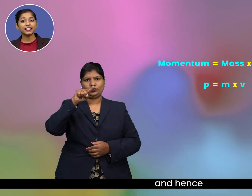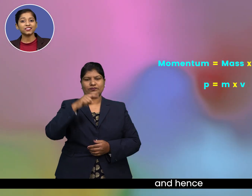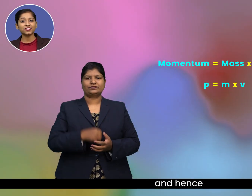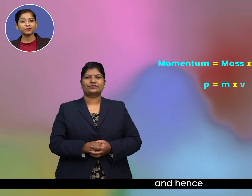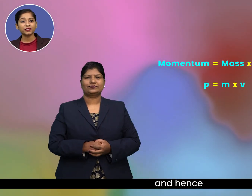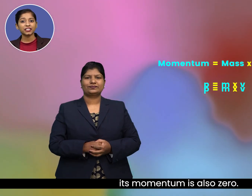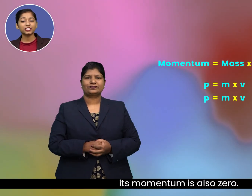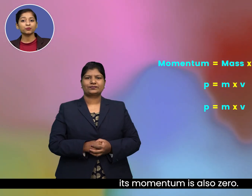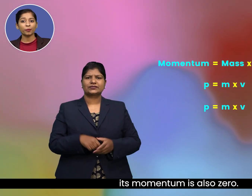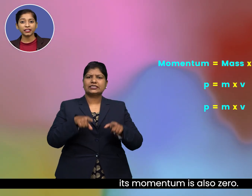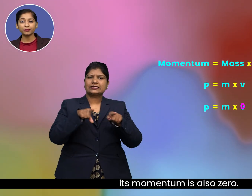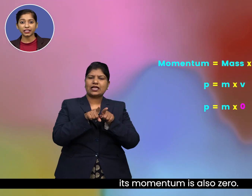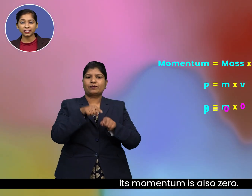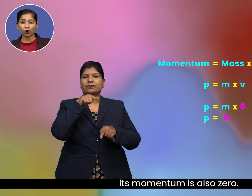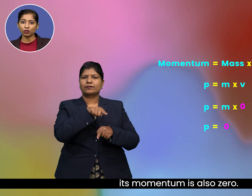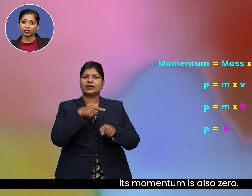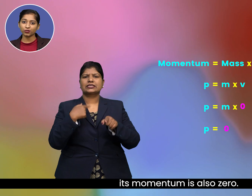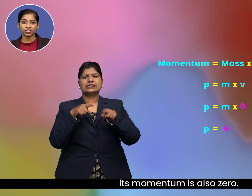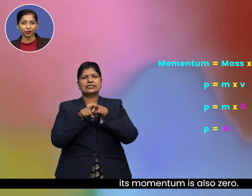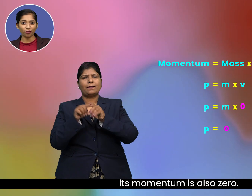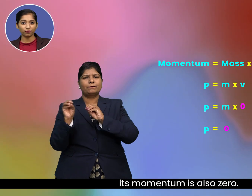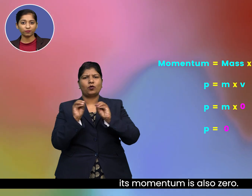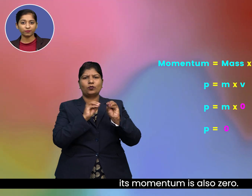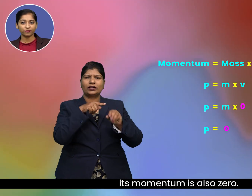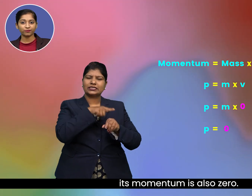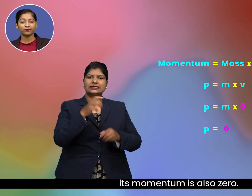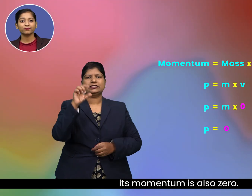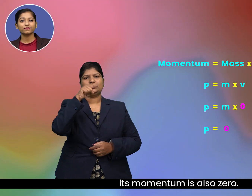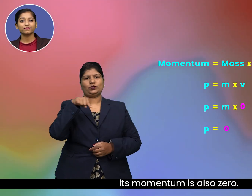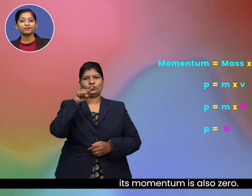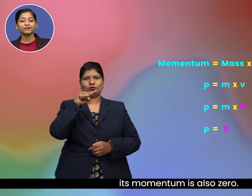and hence its momentum is also 0.